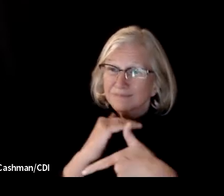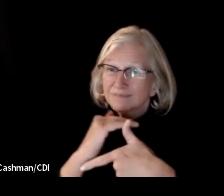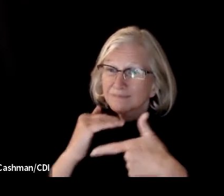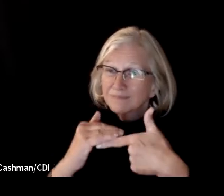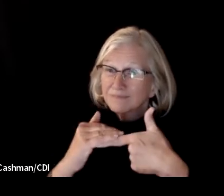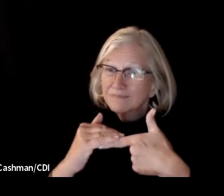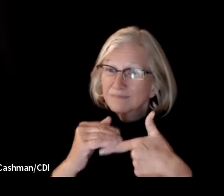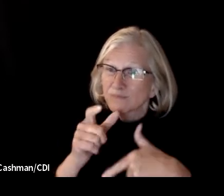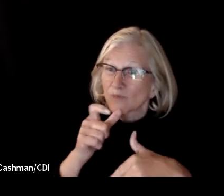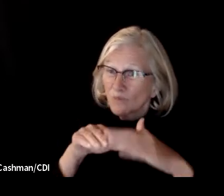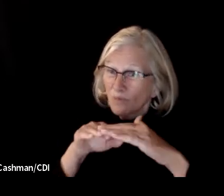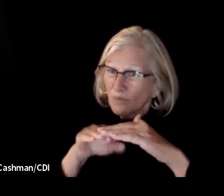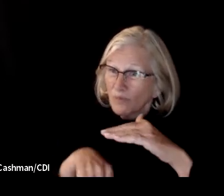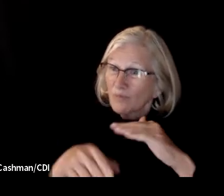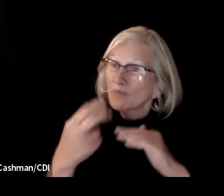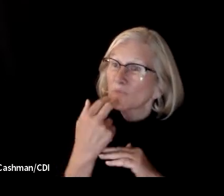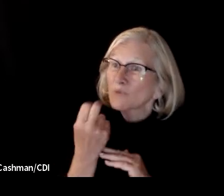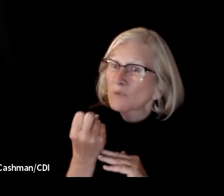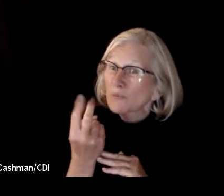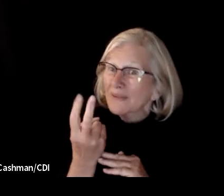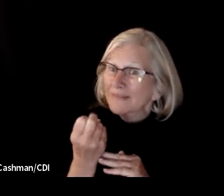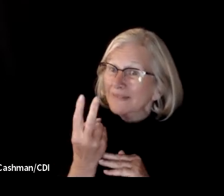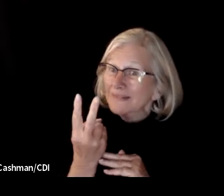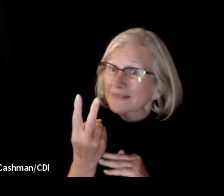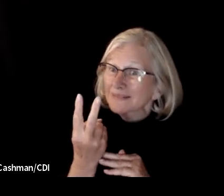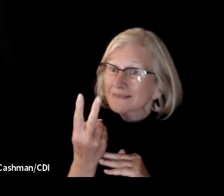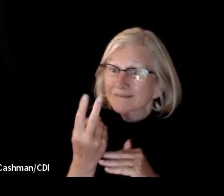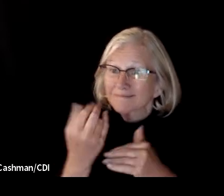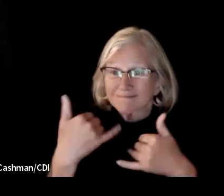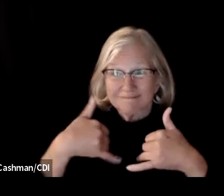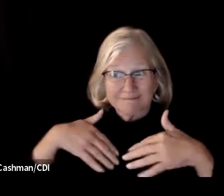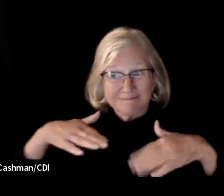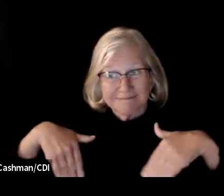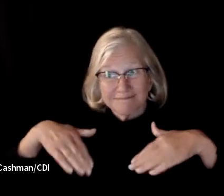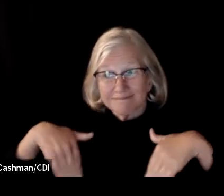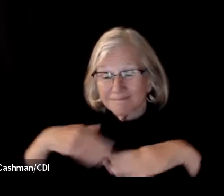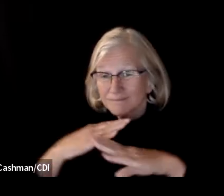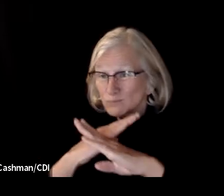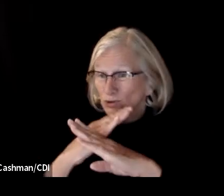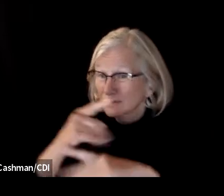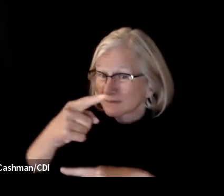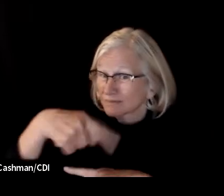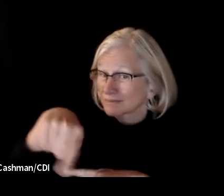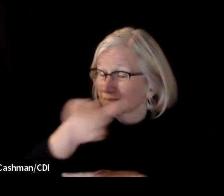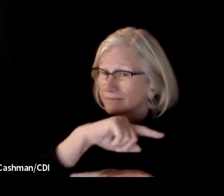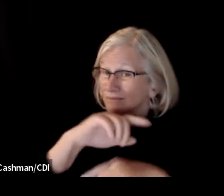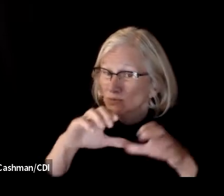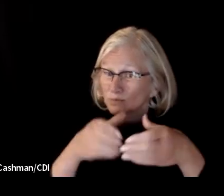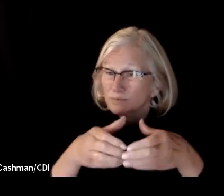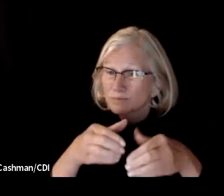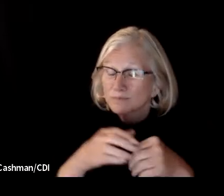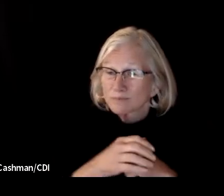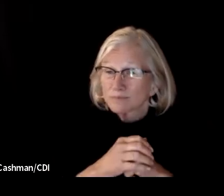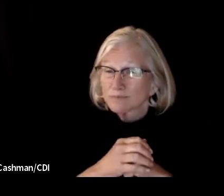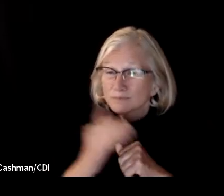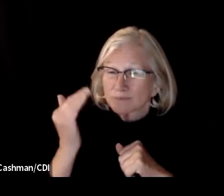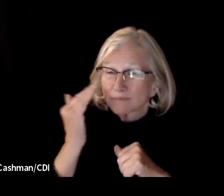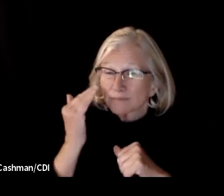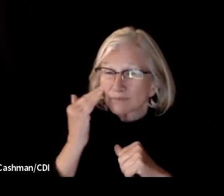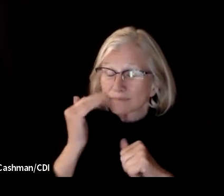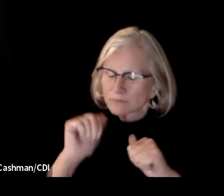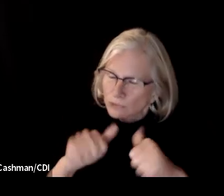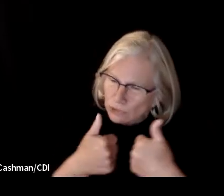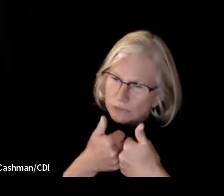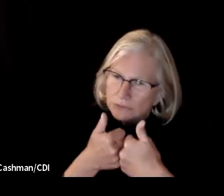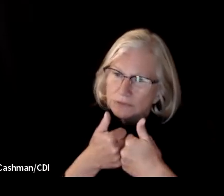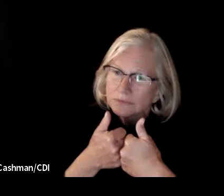variant. Given the ongoing pandemic challenge at hand and the importance of giving our students the best opportunity for in-person